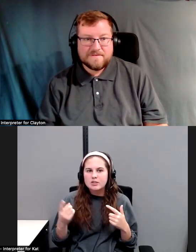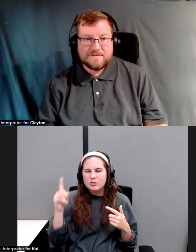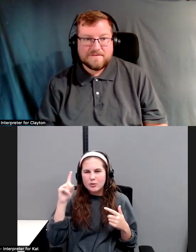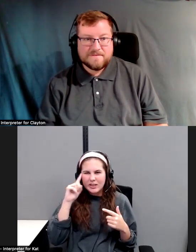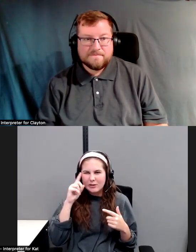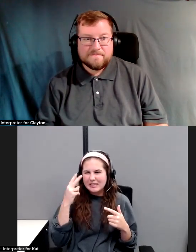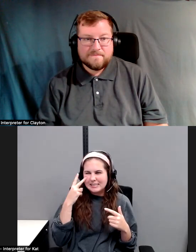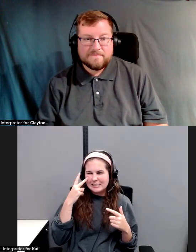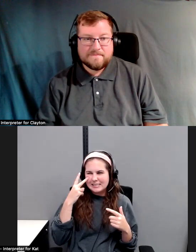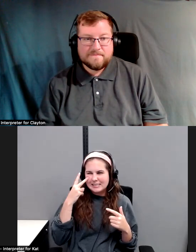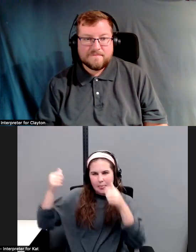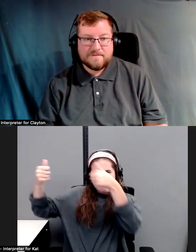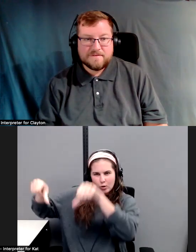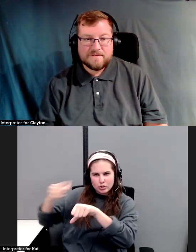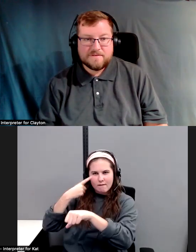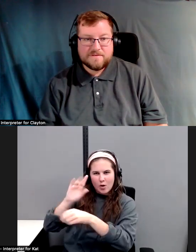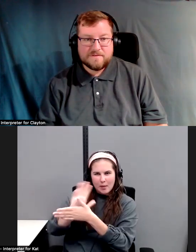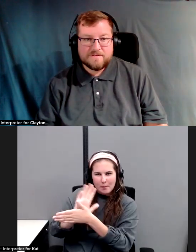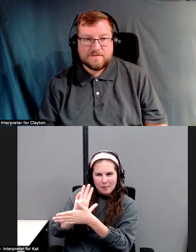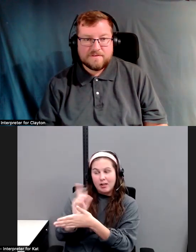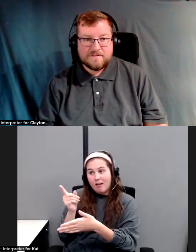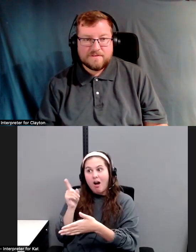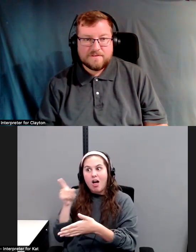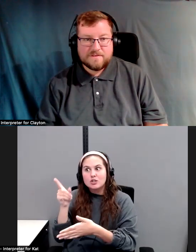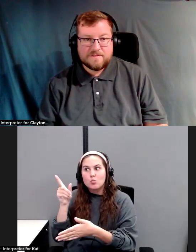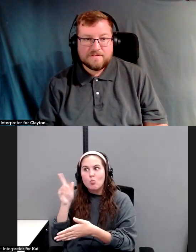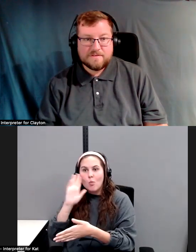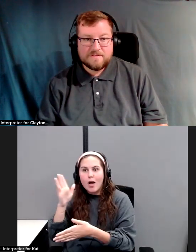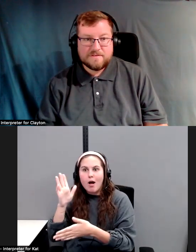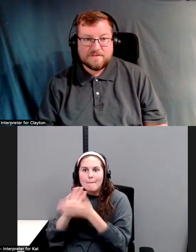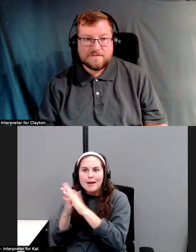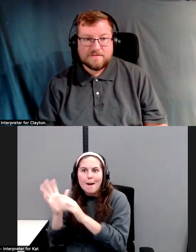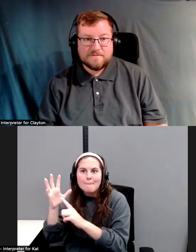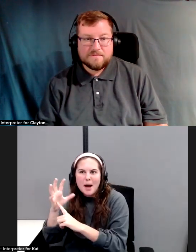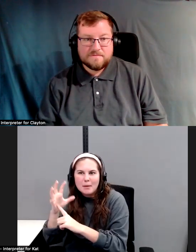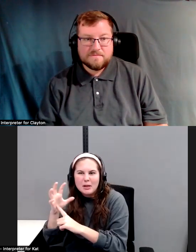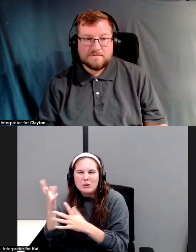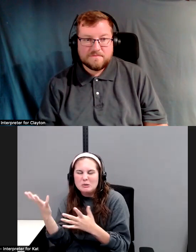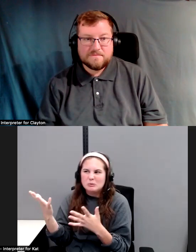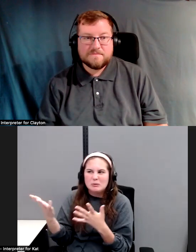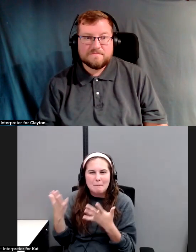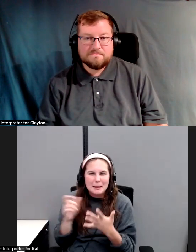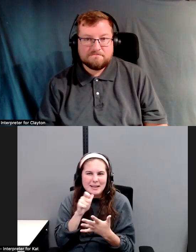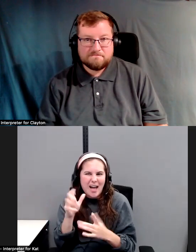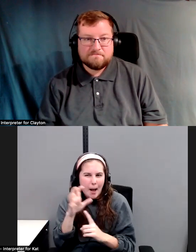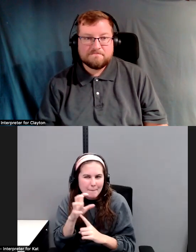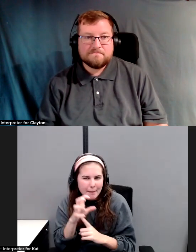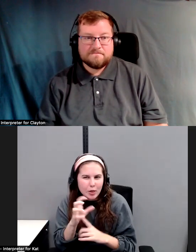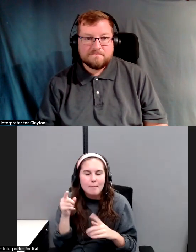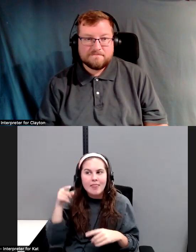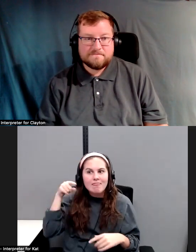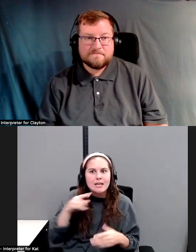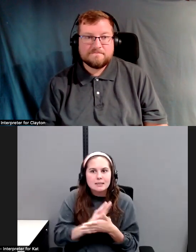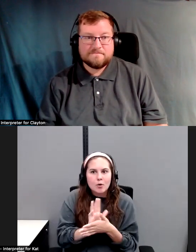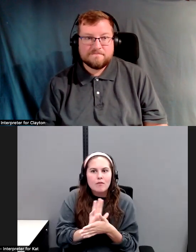if it's gonna be a hit, or I'm a little bit nervous about this one, but it ends up being a hit